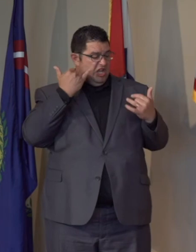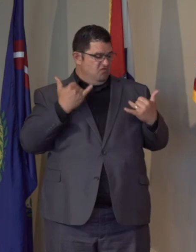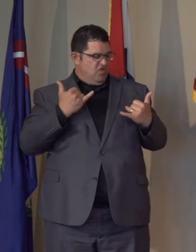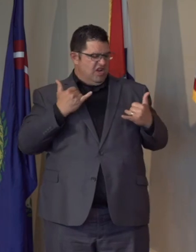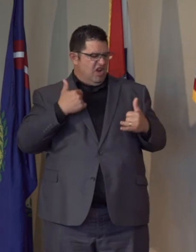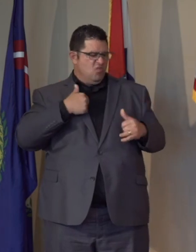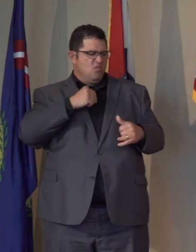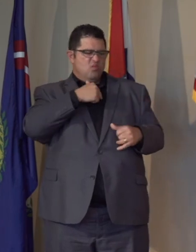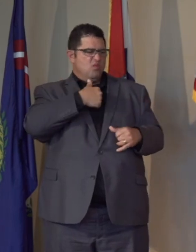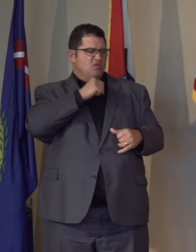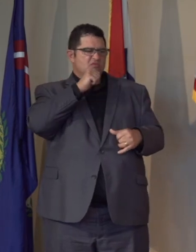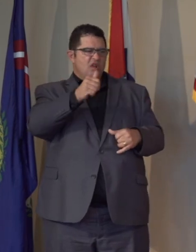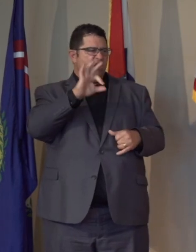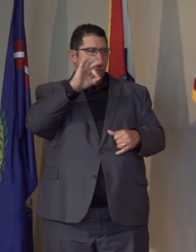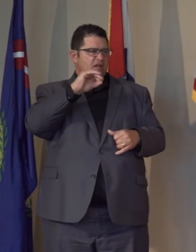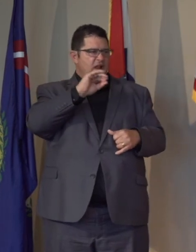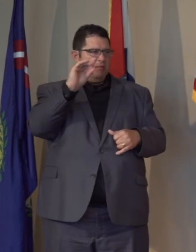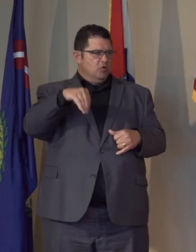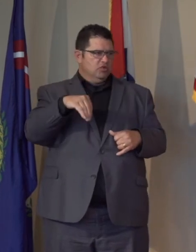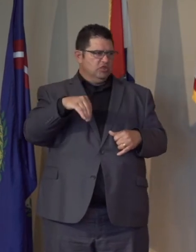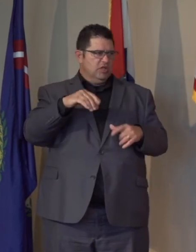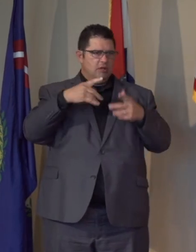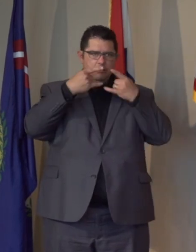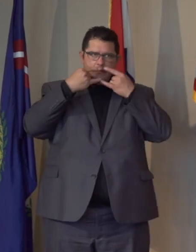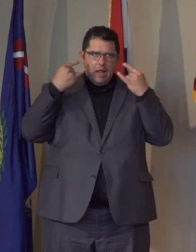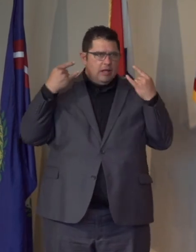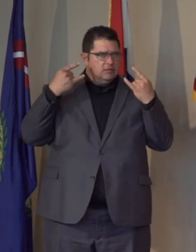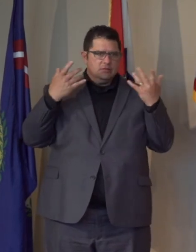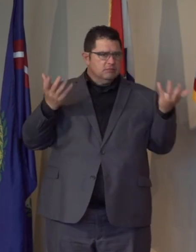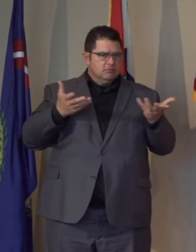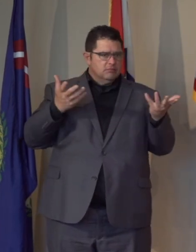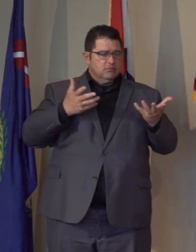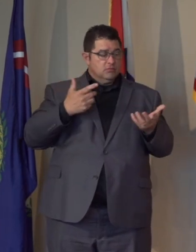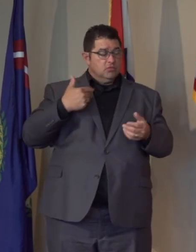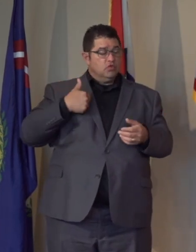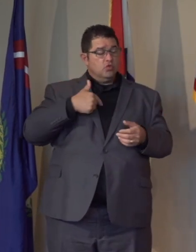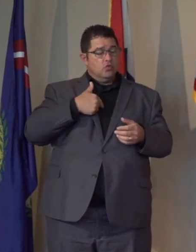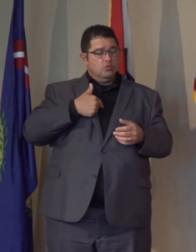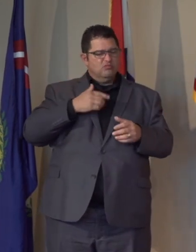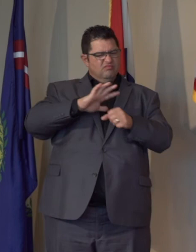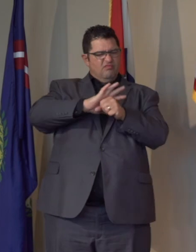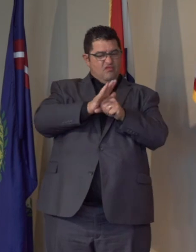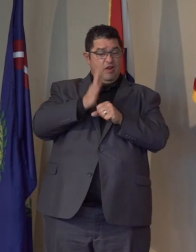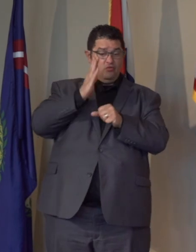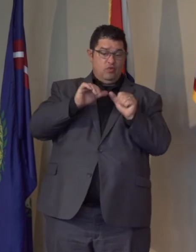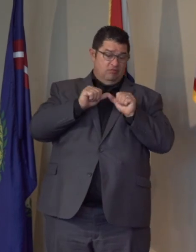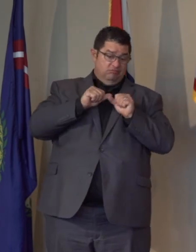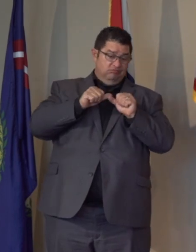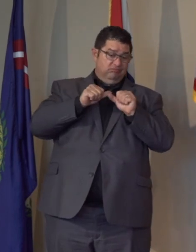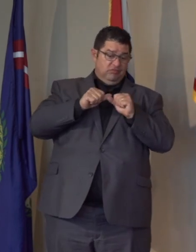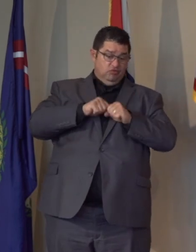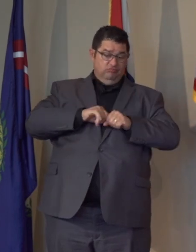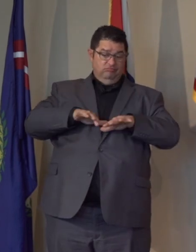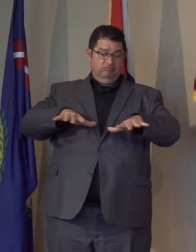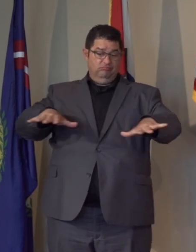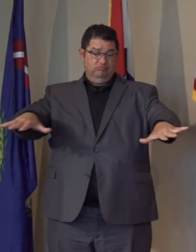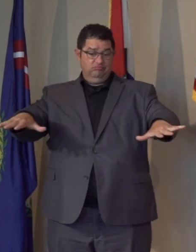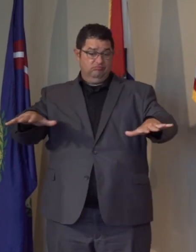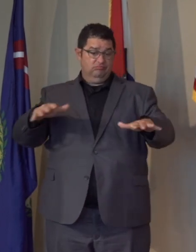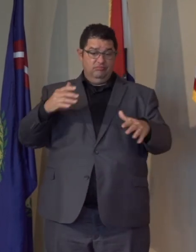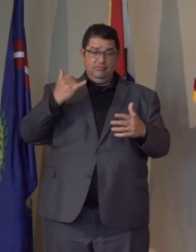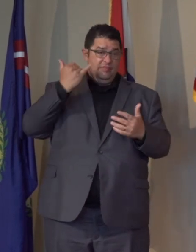mask wearing? Well, the virus will continue to spread in the community until we get widespread mask using and acceptance of our social distancing